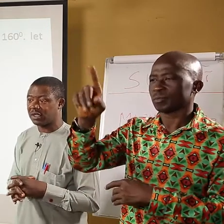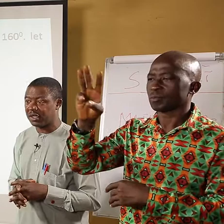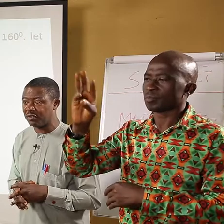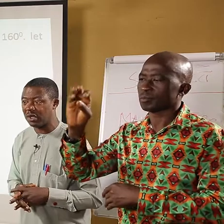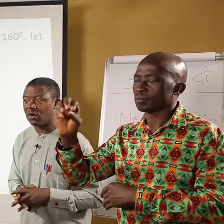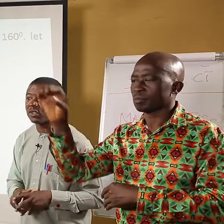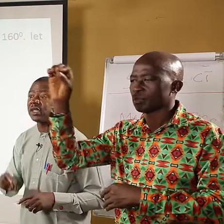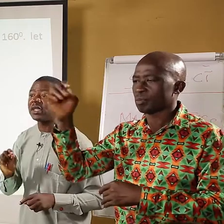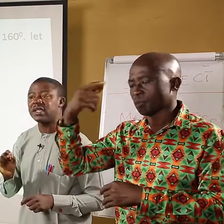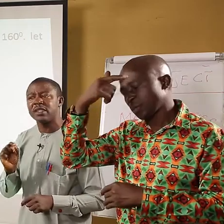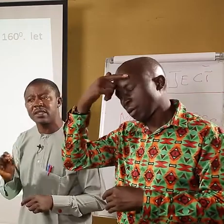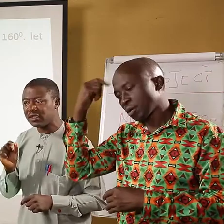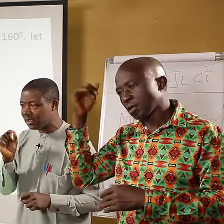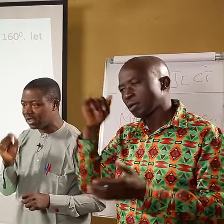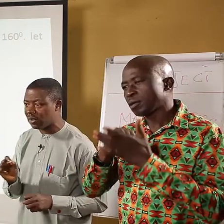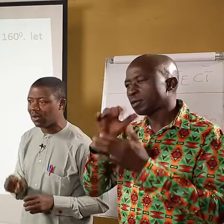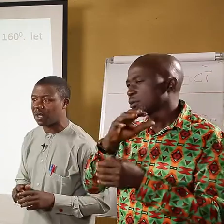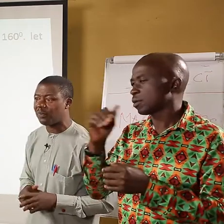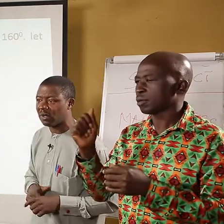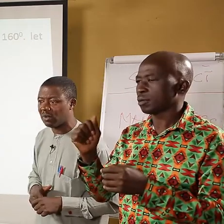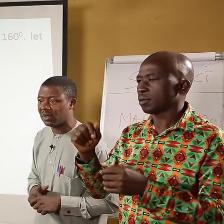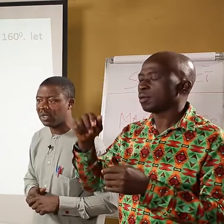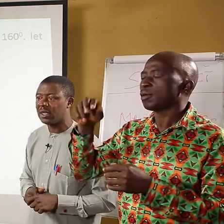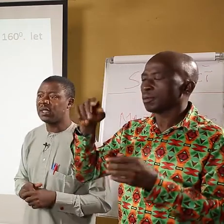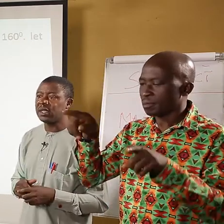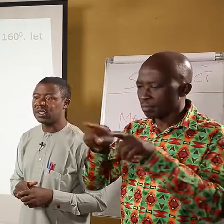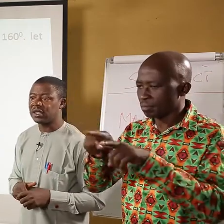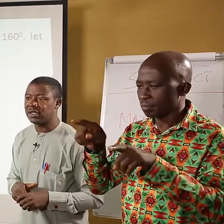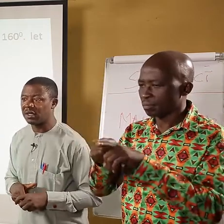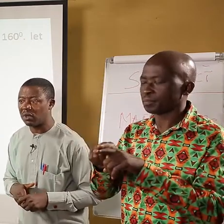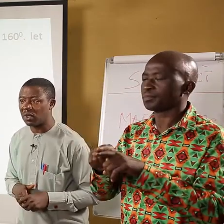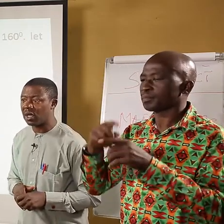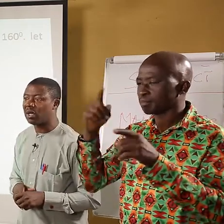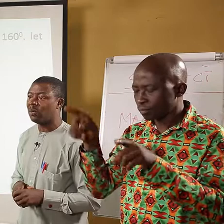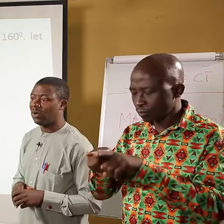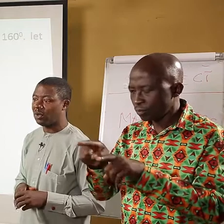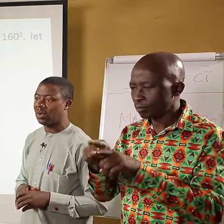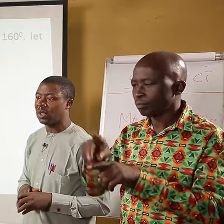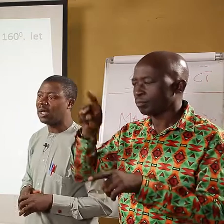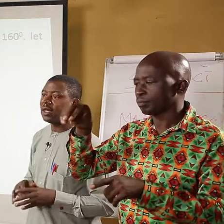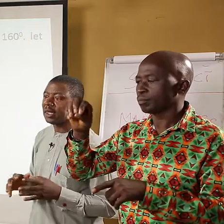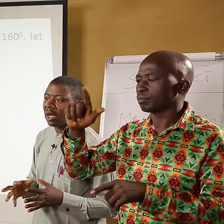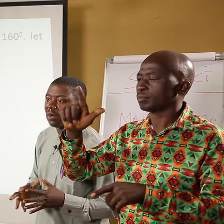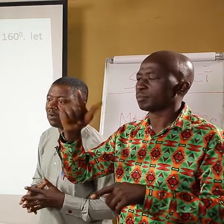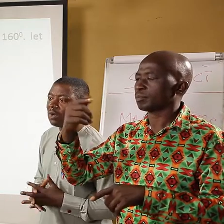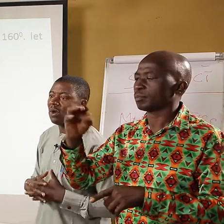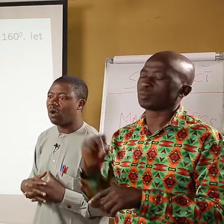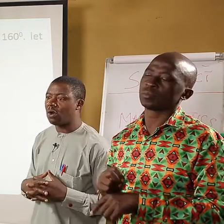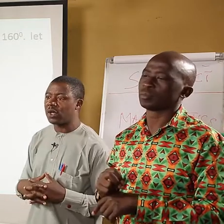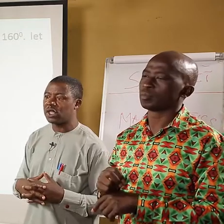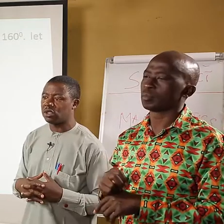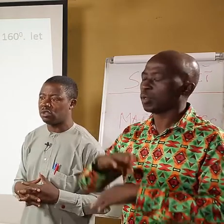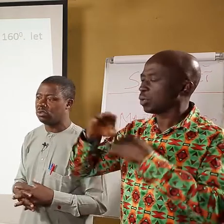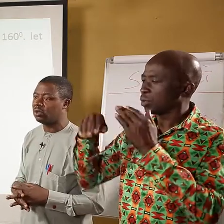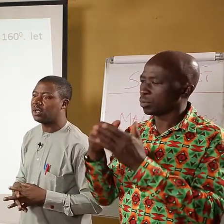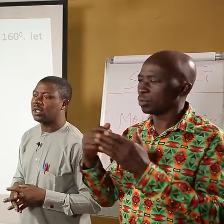160 degrees because it is a regular polygon. It is a regular polygon. Now, all